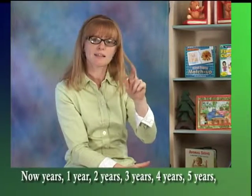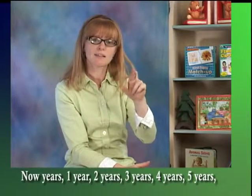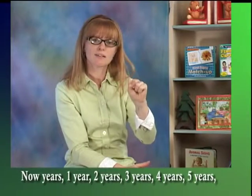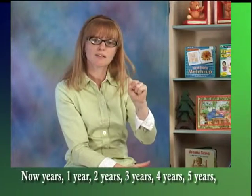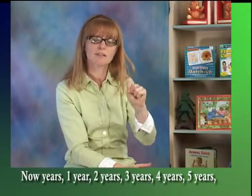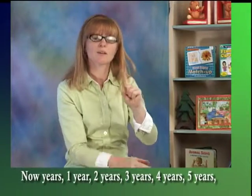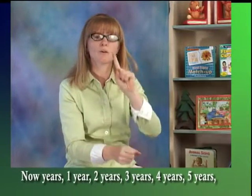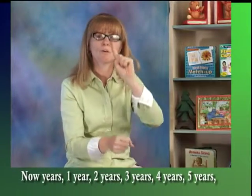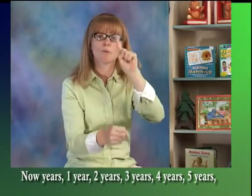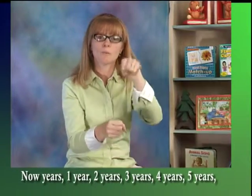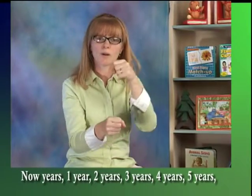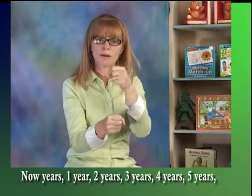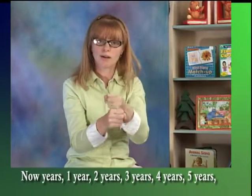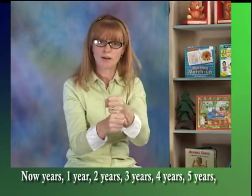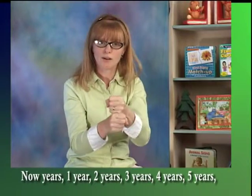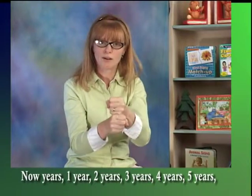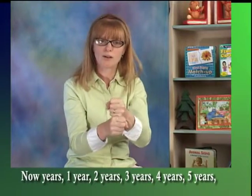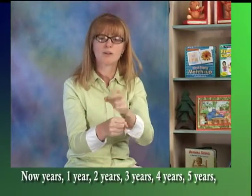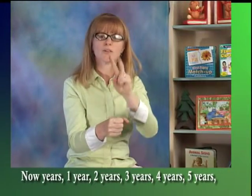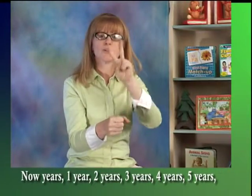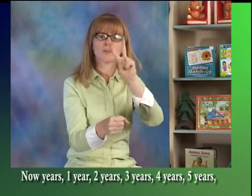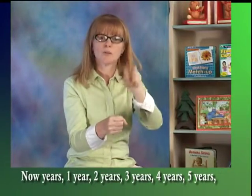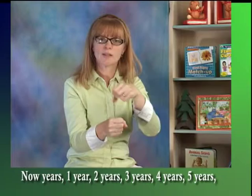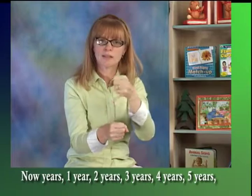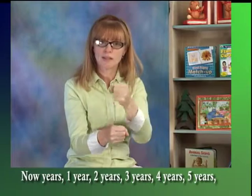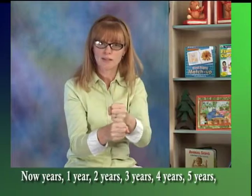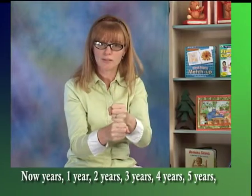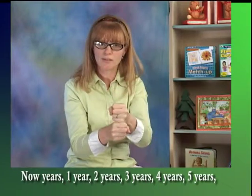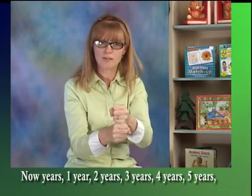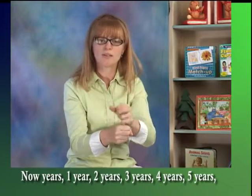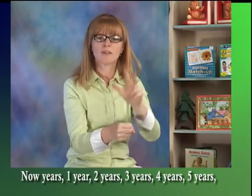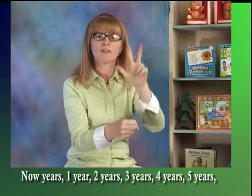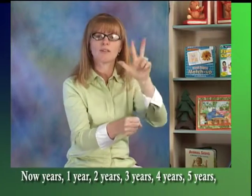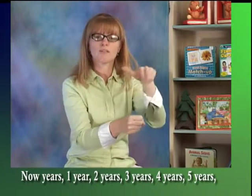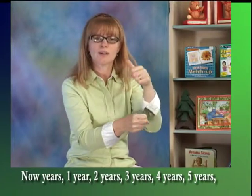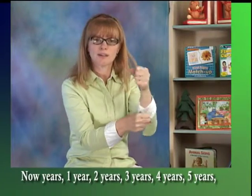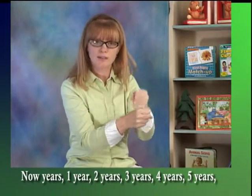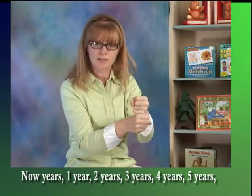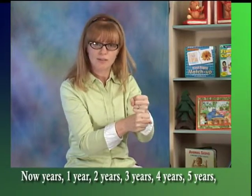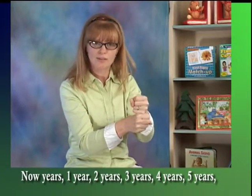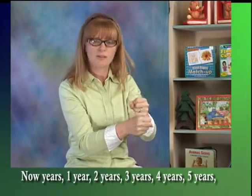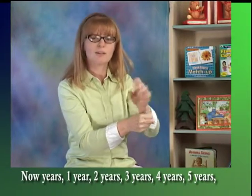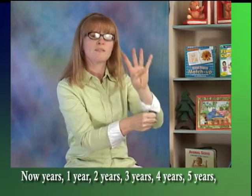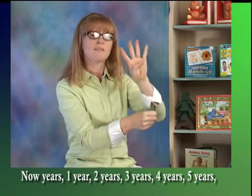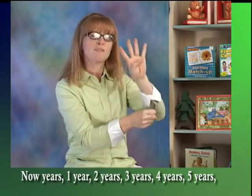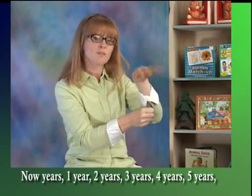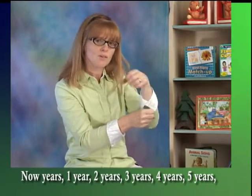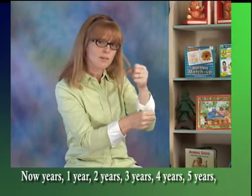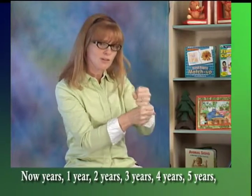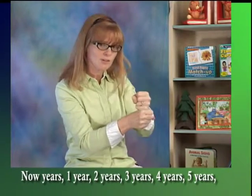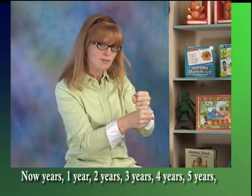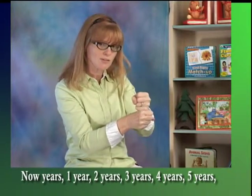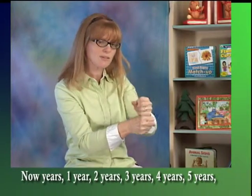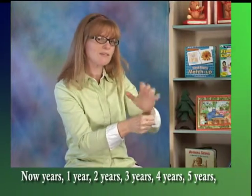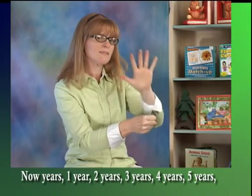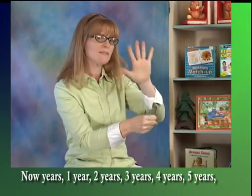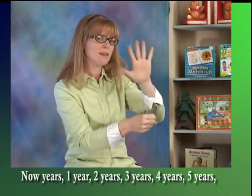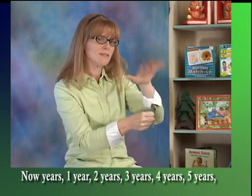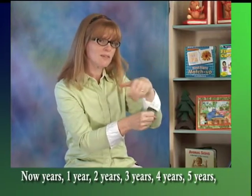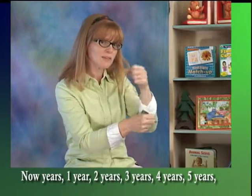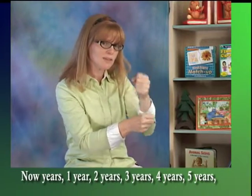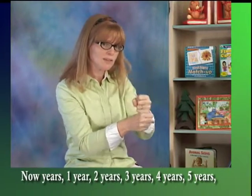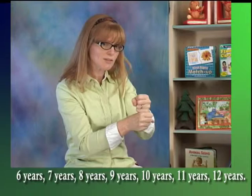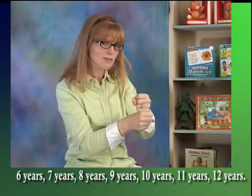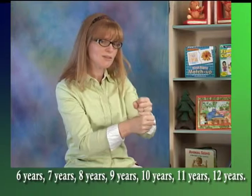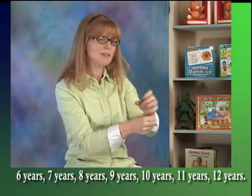Now years. 1 year, 3 years, 4